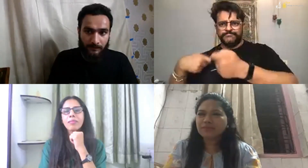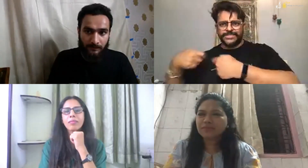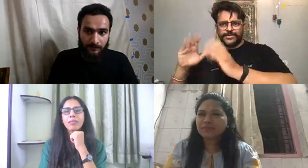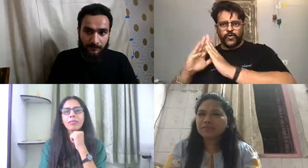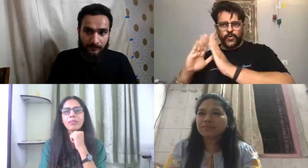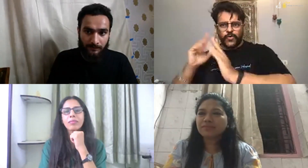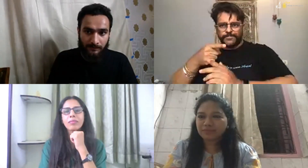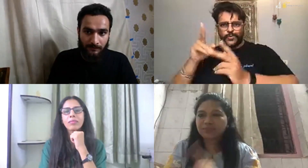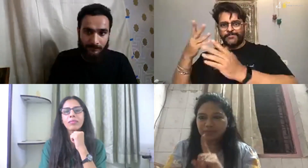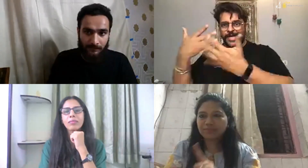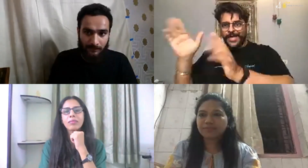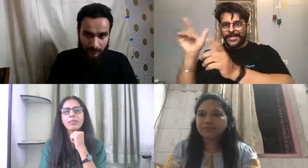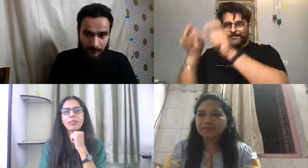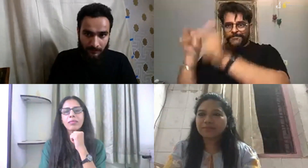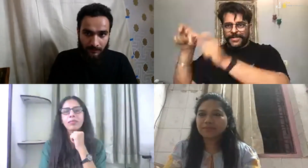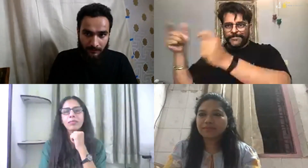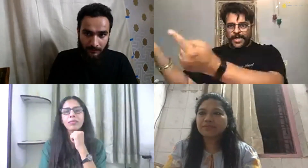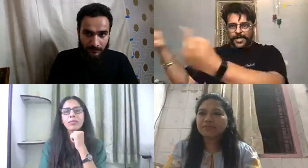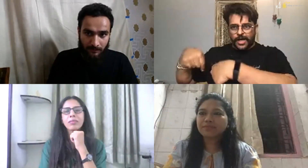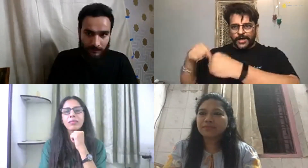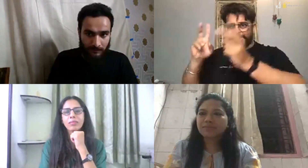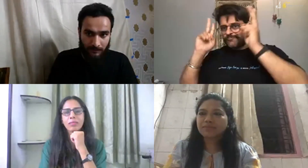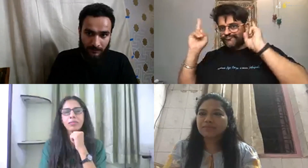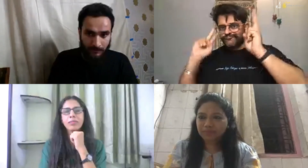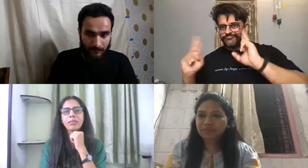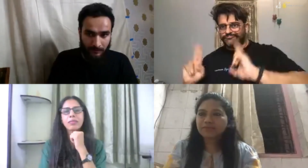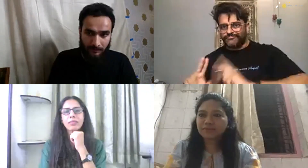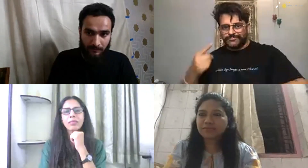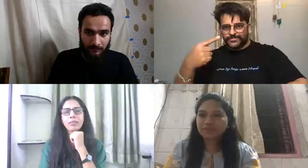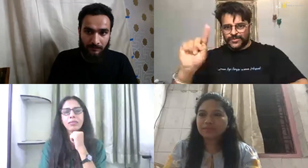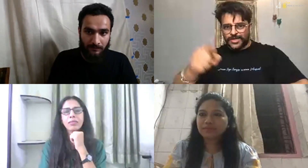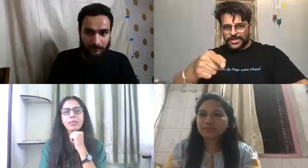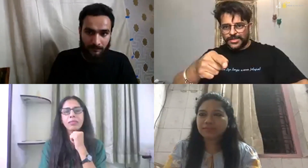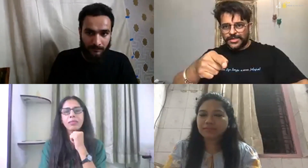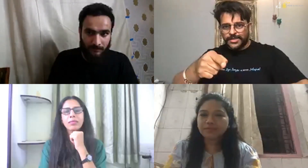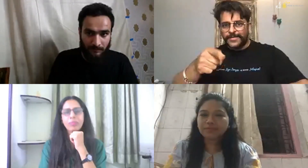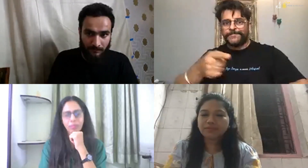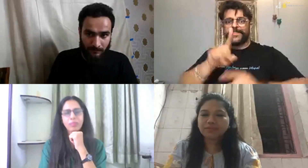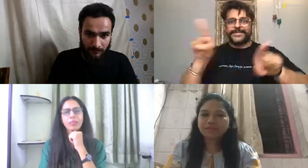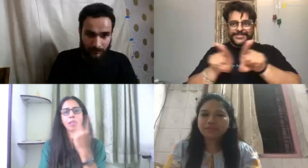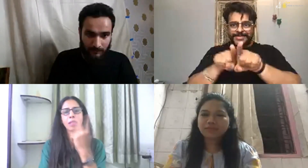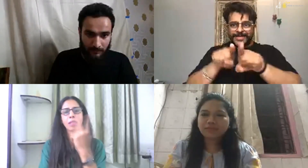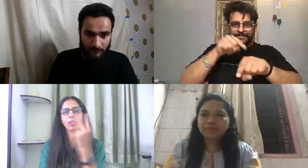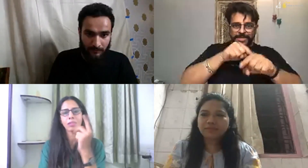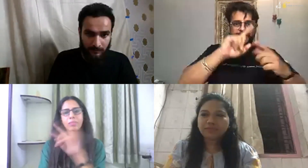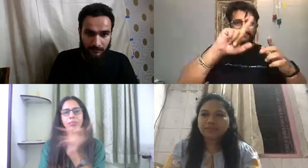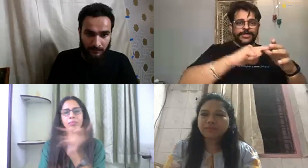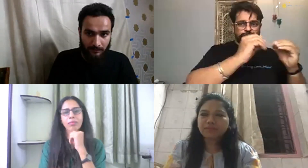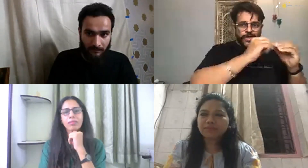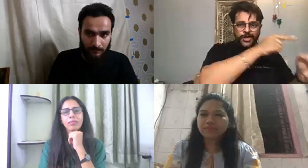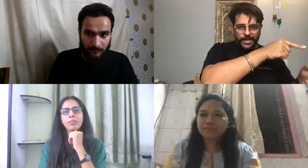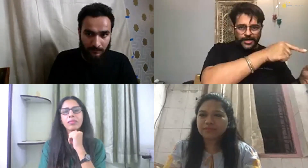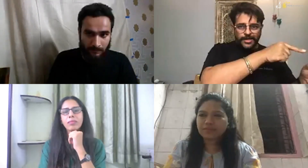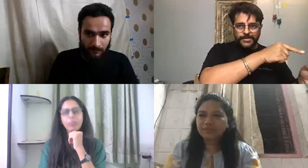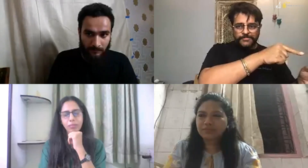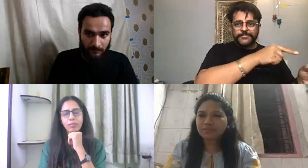so you have a home business, your own business. So people come over for hairdressing to your place, right? And at the same